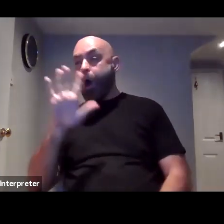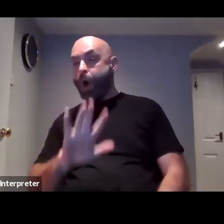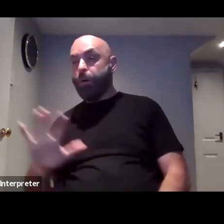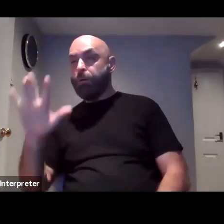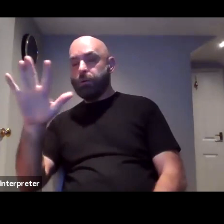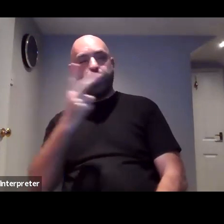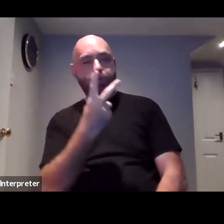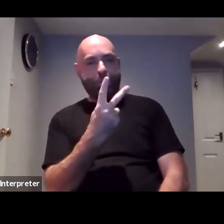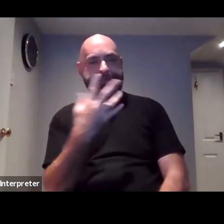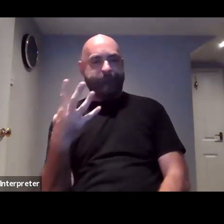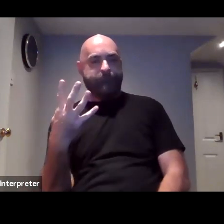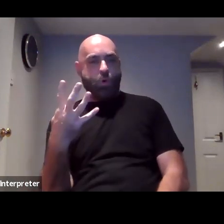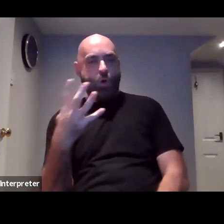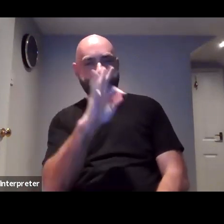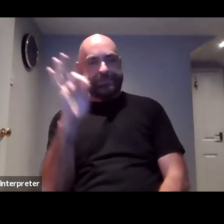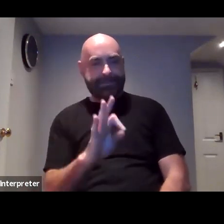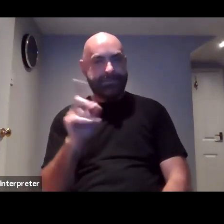it's 24%.